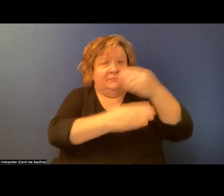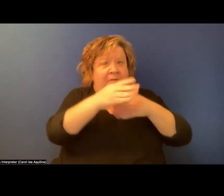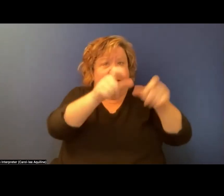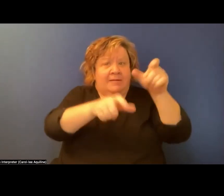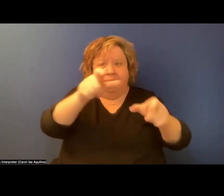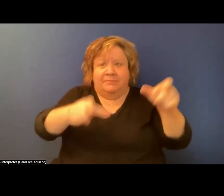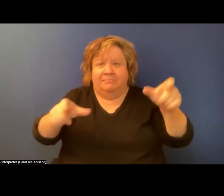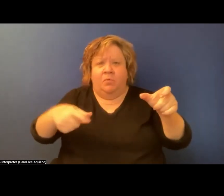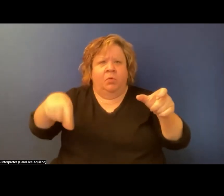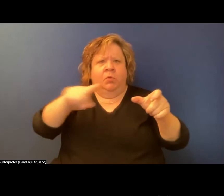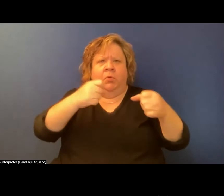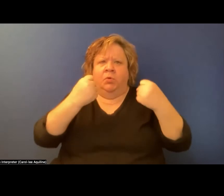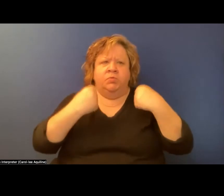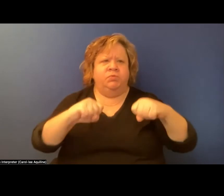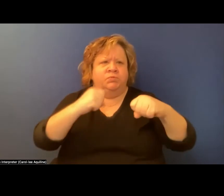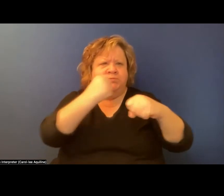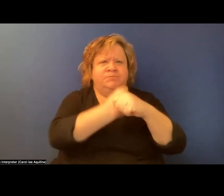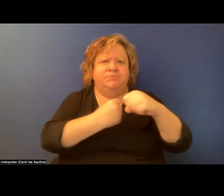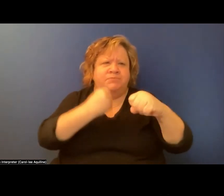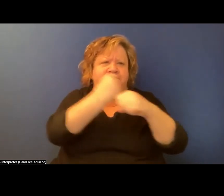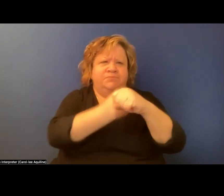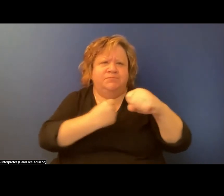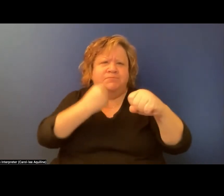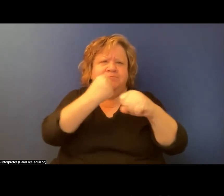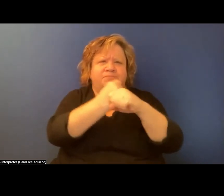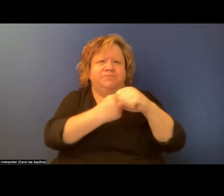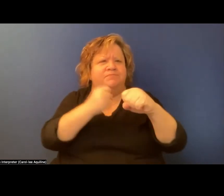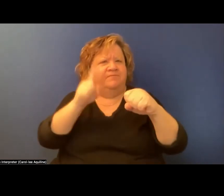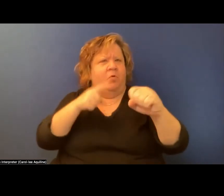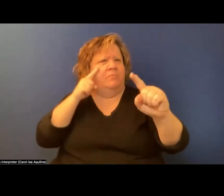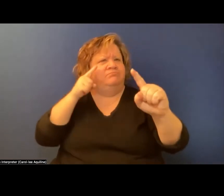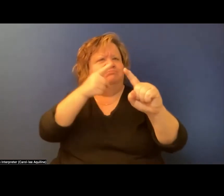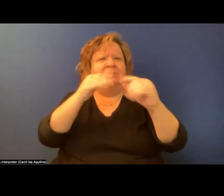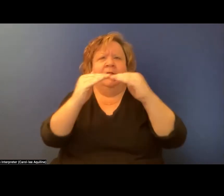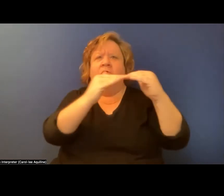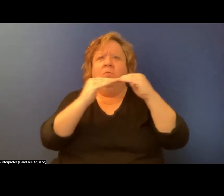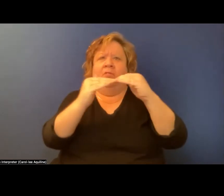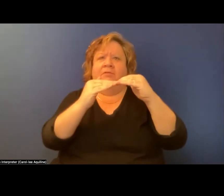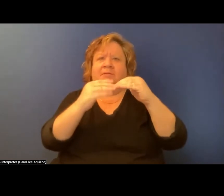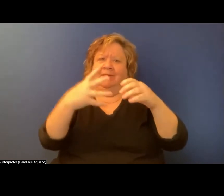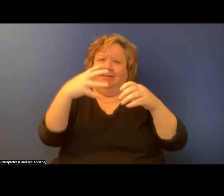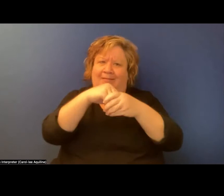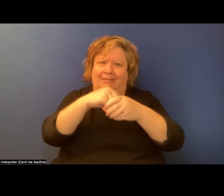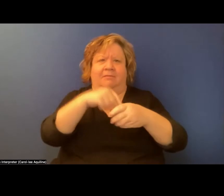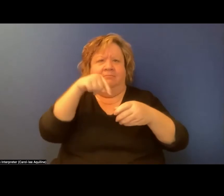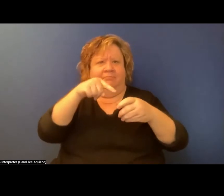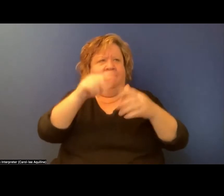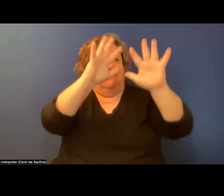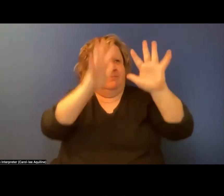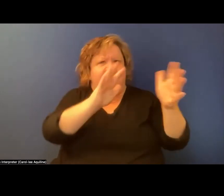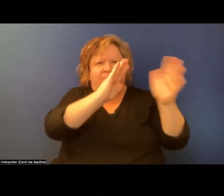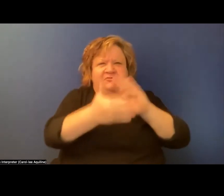to achieve equality, participation, and make sure that our views as women with disabilities are being